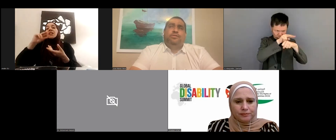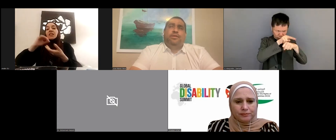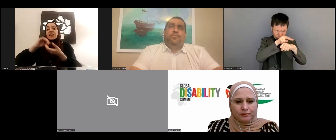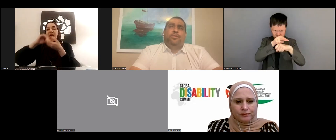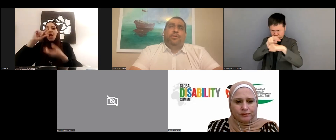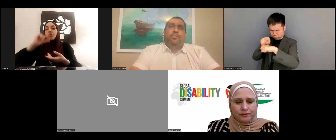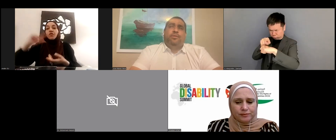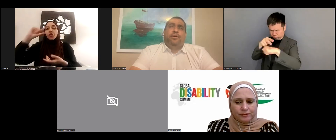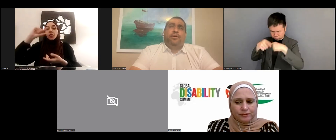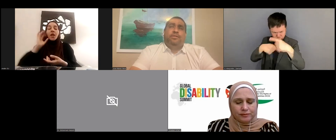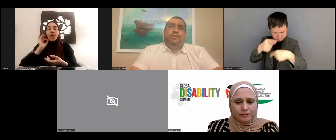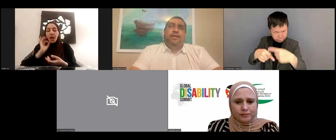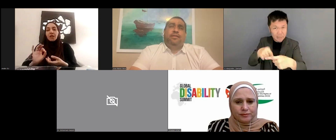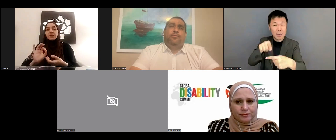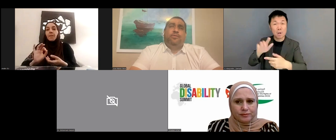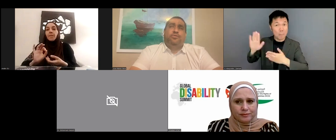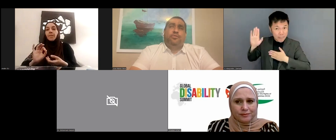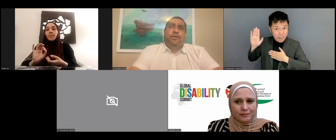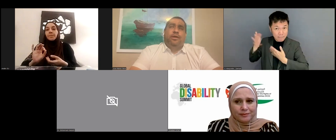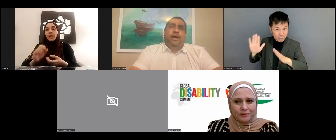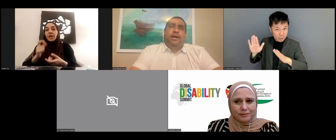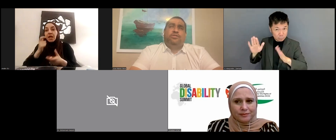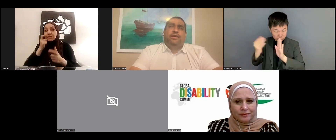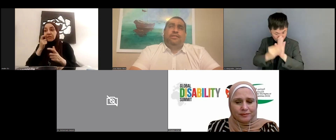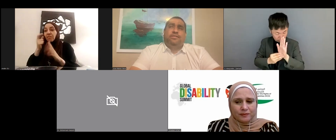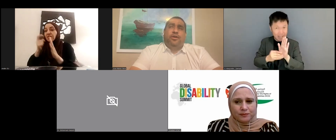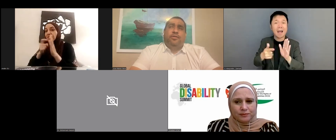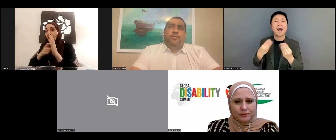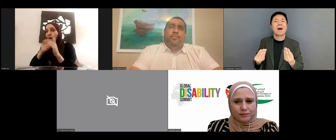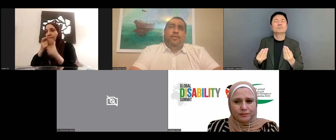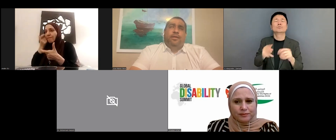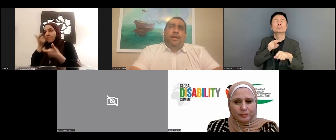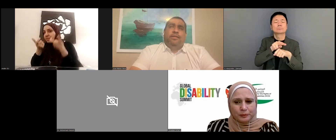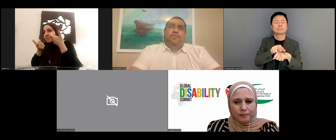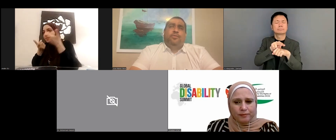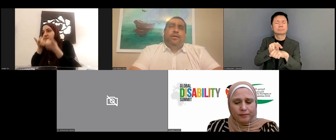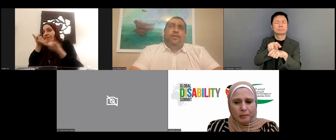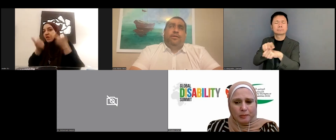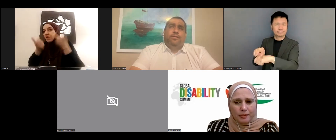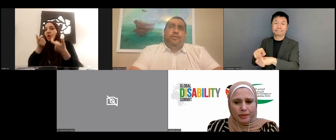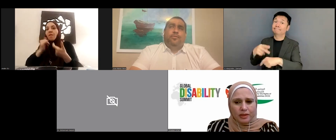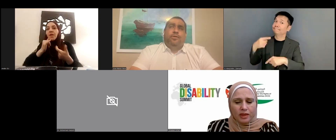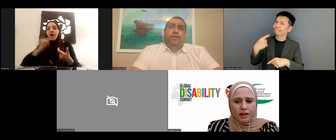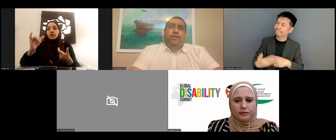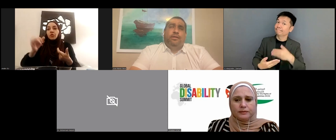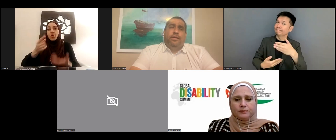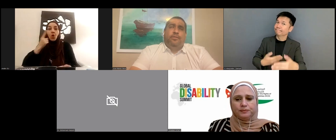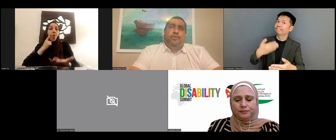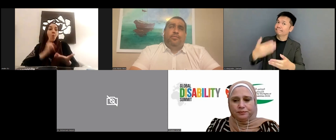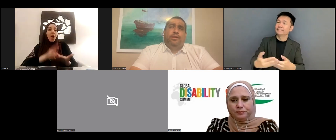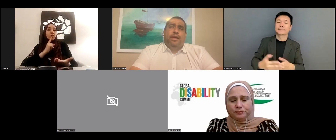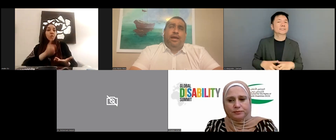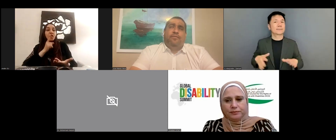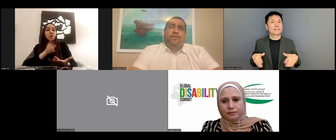make sure that what people are saying they will do actually gets done. And so we are working, and